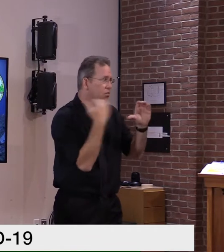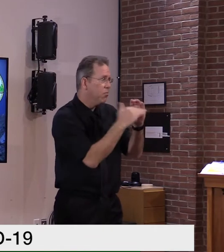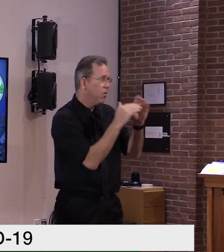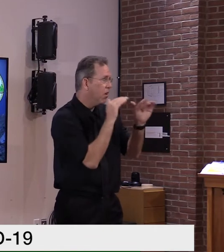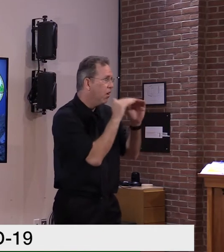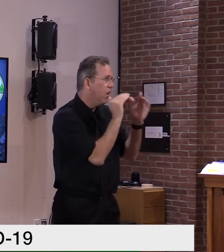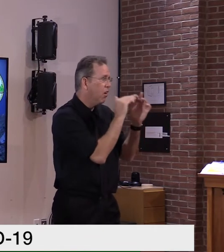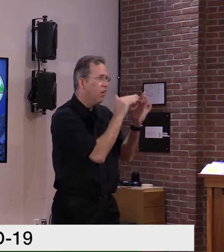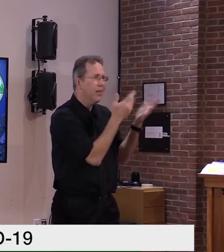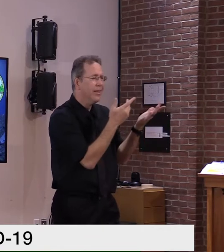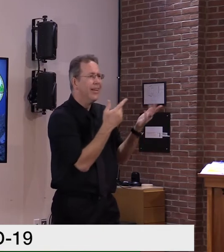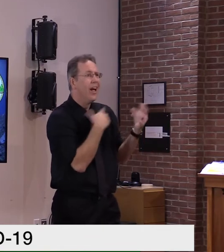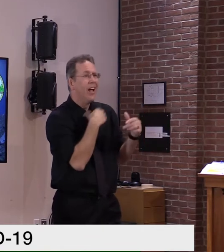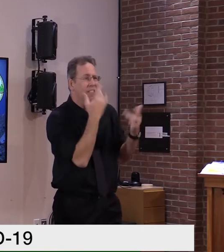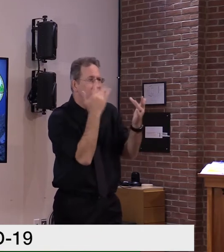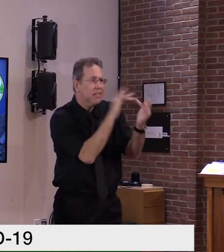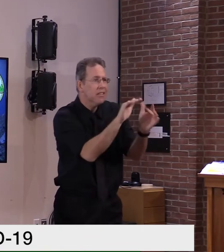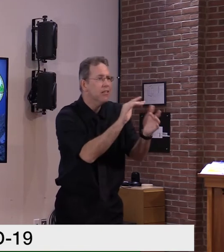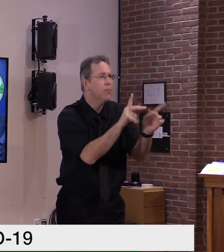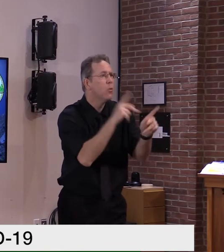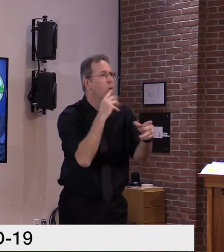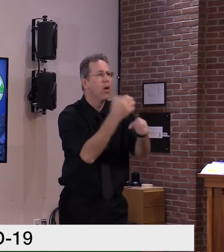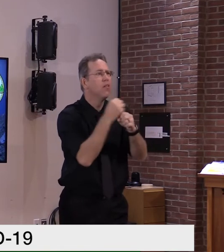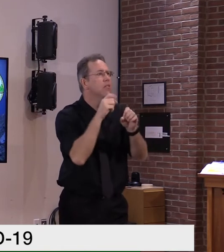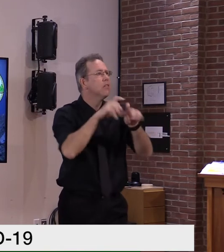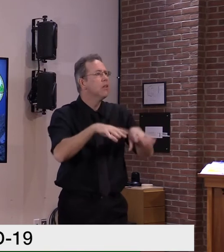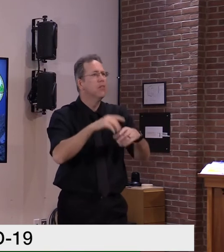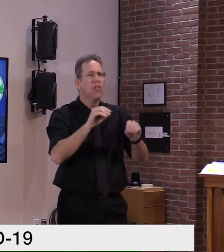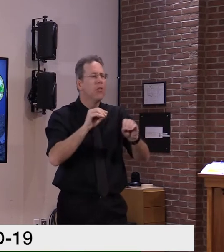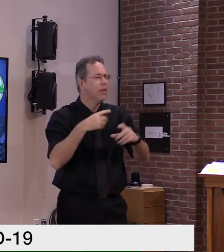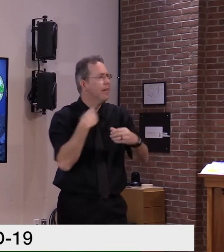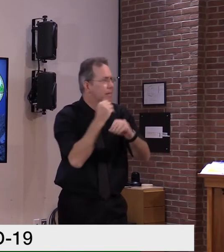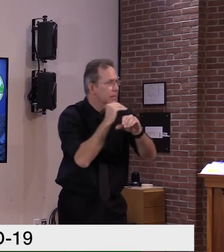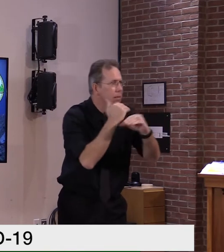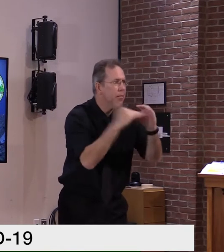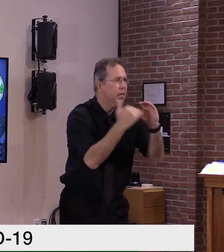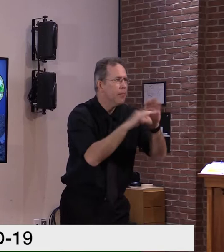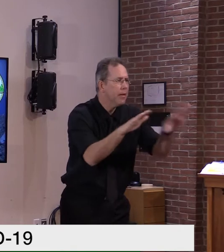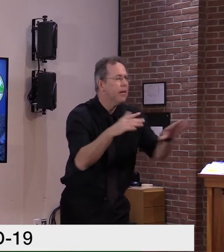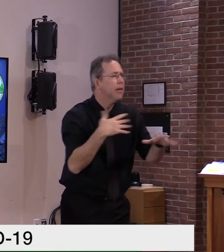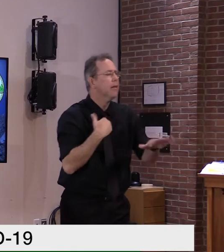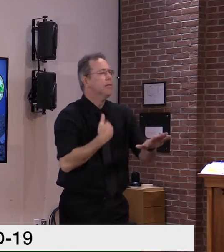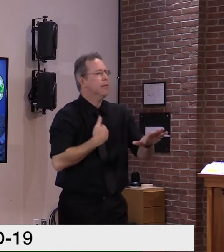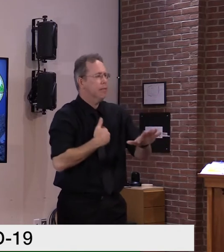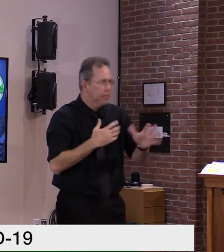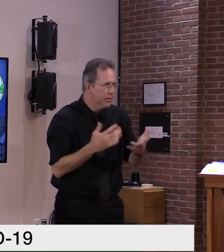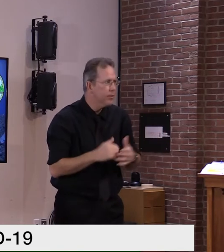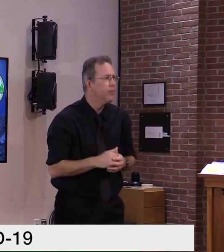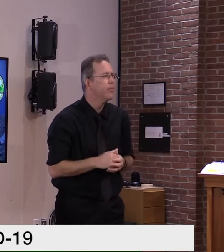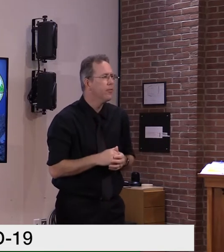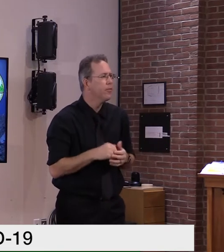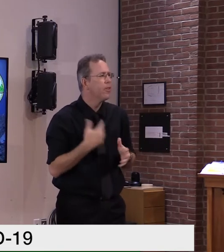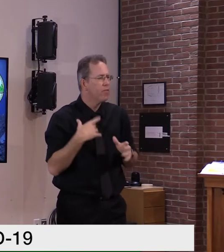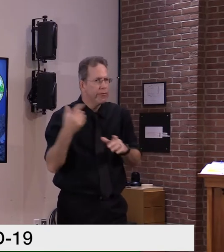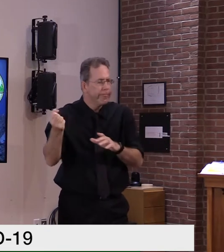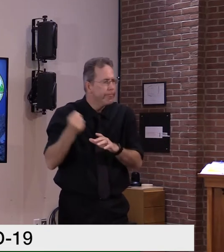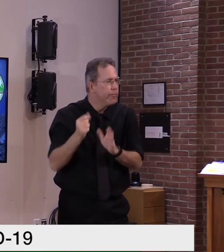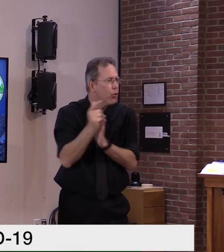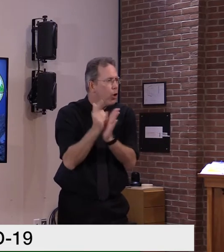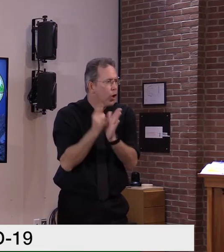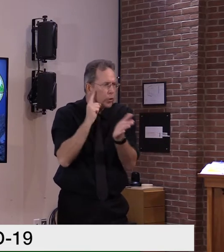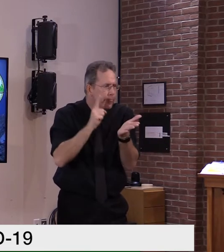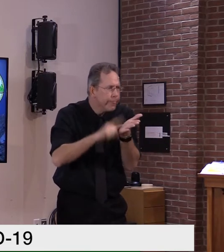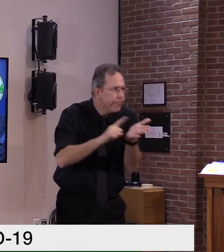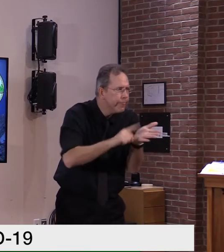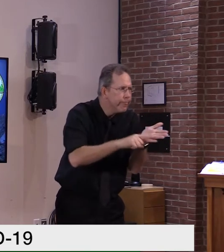early. Let's give the general counsel time to dig into this. He's starting to dig into it this morning,